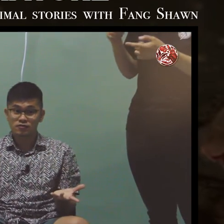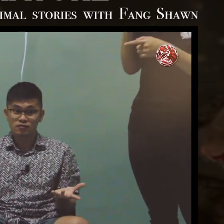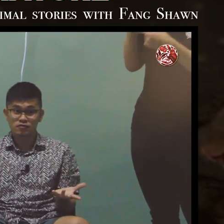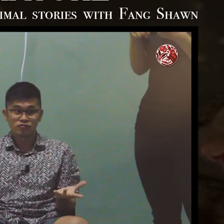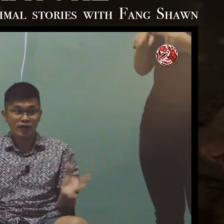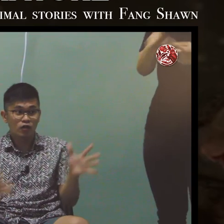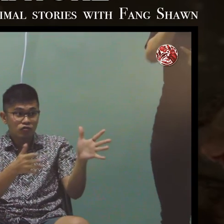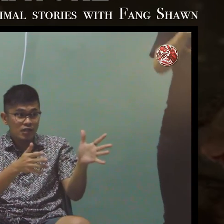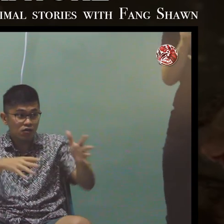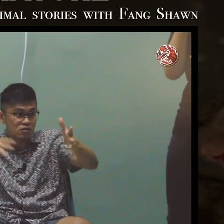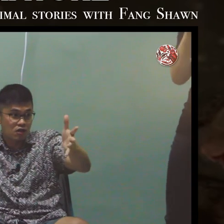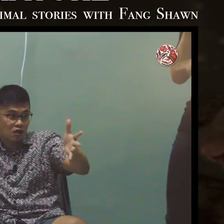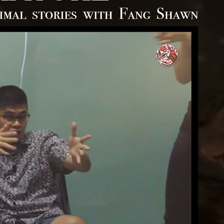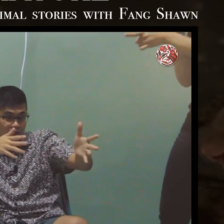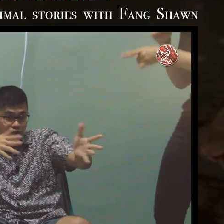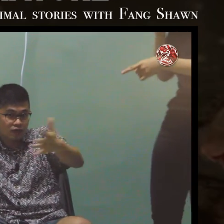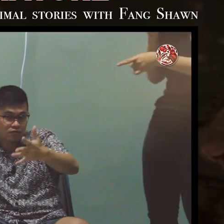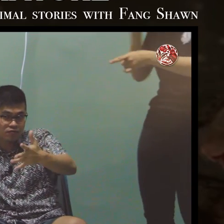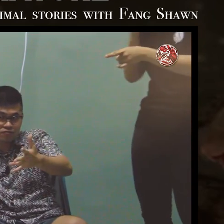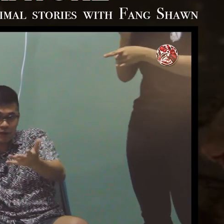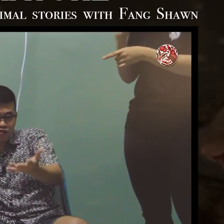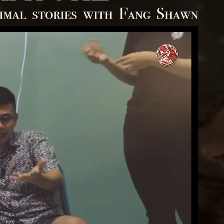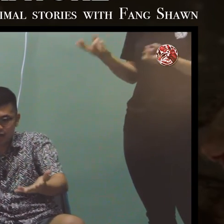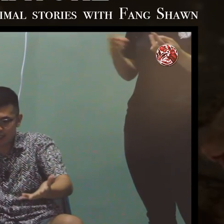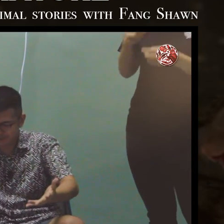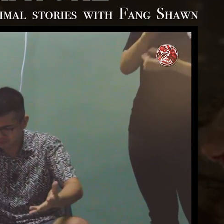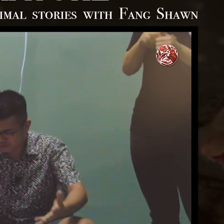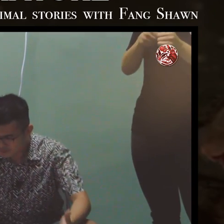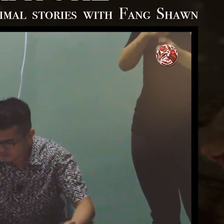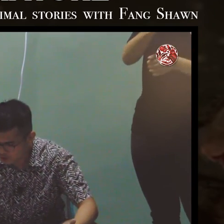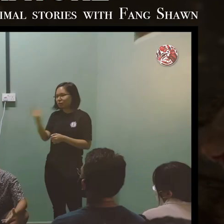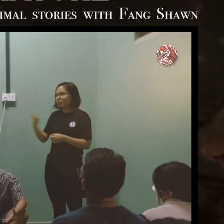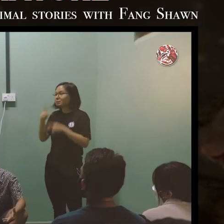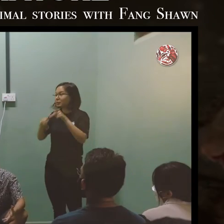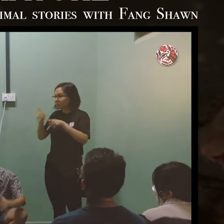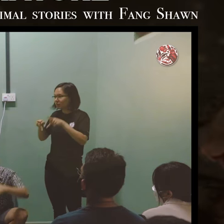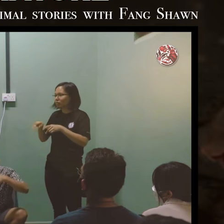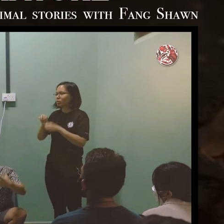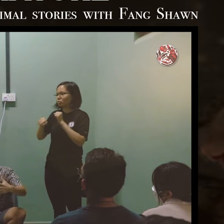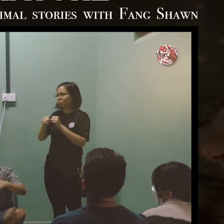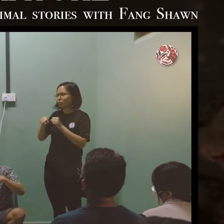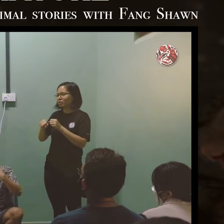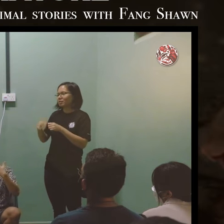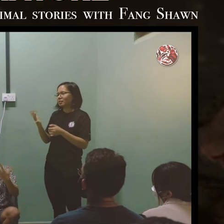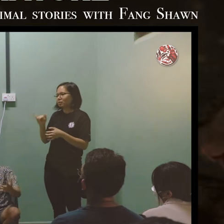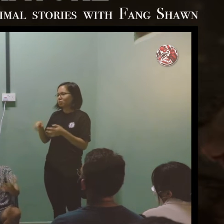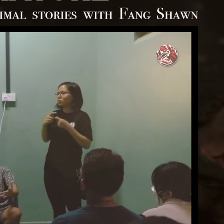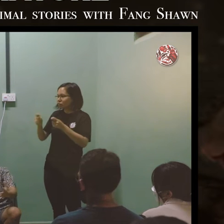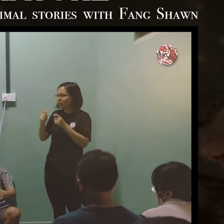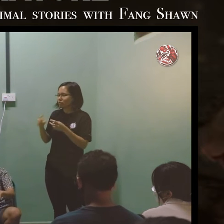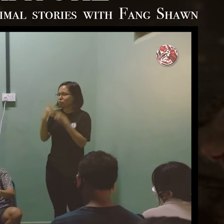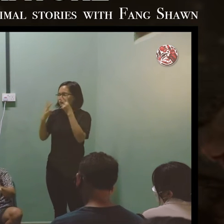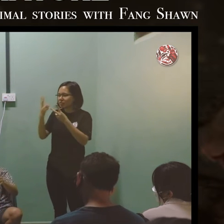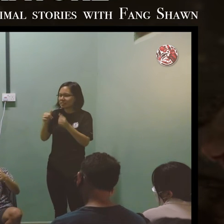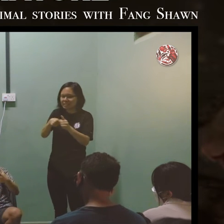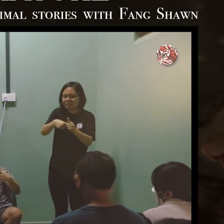water, right? They go to this house, can, then maybe try next house lah. Alright, so that's unfortunately the natural outcome